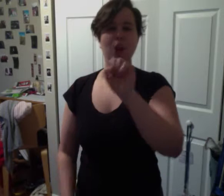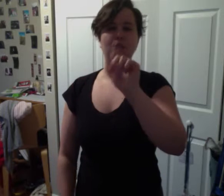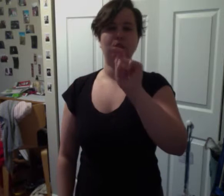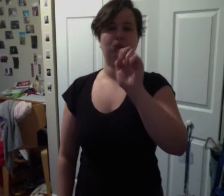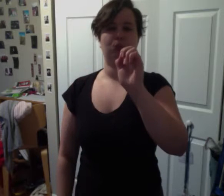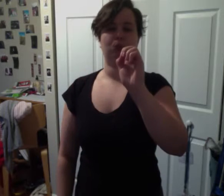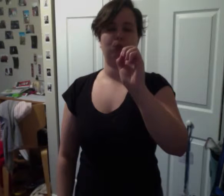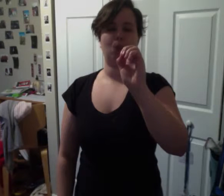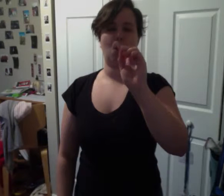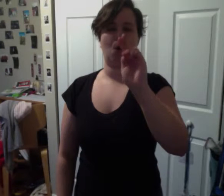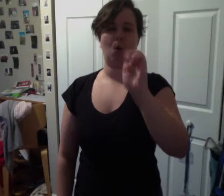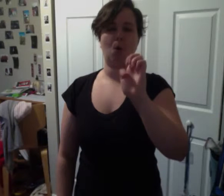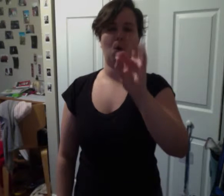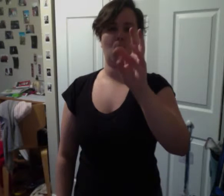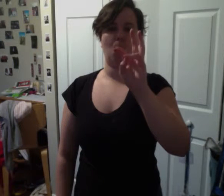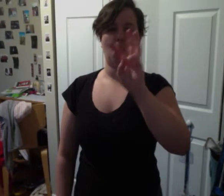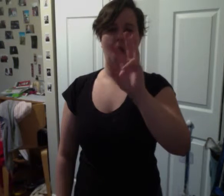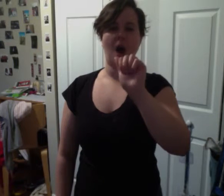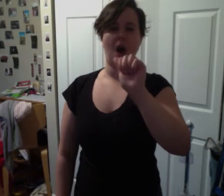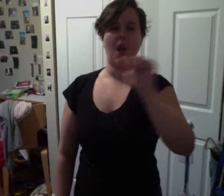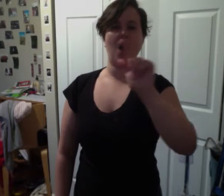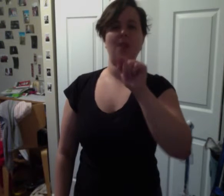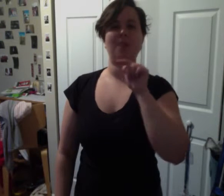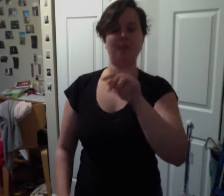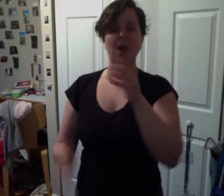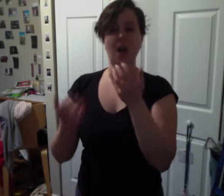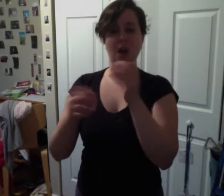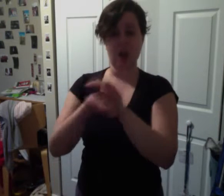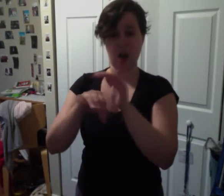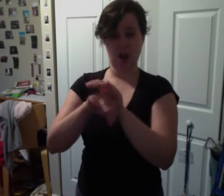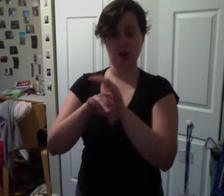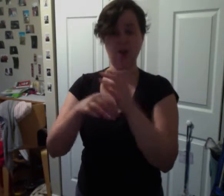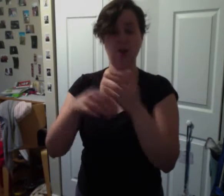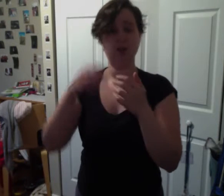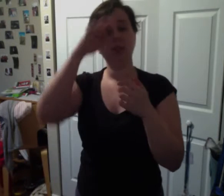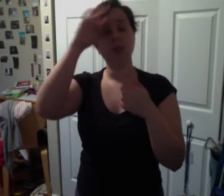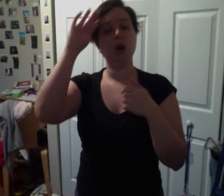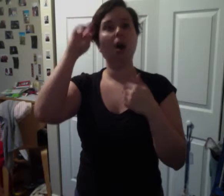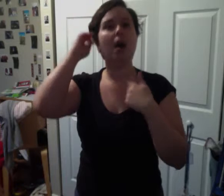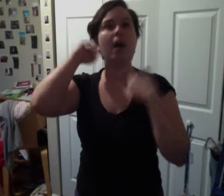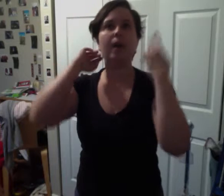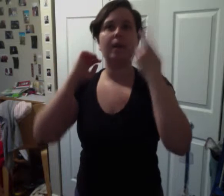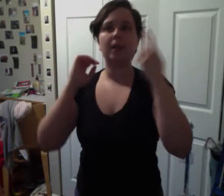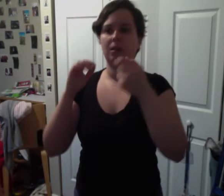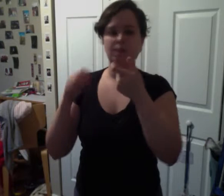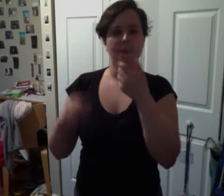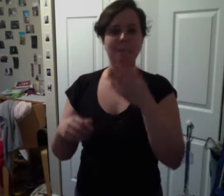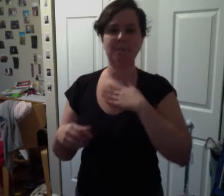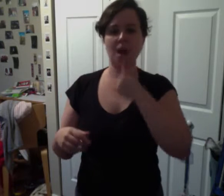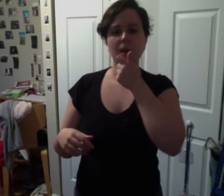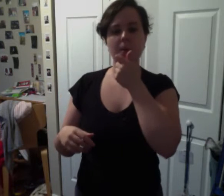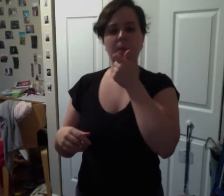microphone gave me the license to go places I otherwise never would have gone and talk to people I might not otherwise ever have spoken